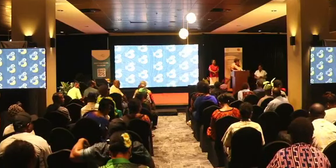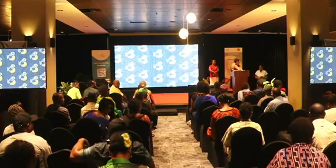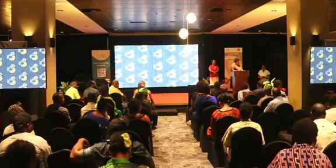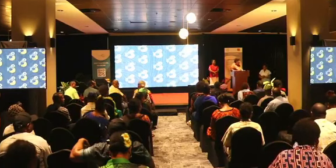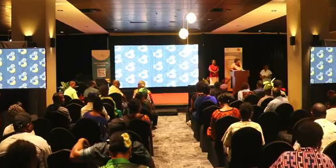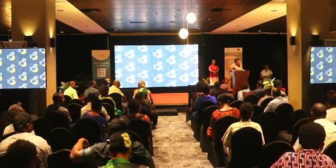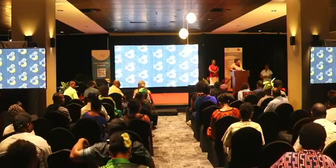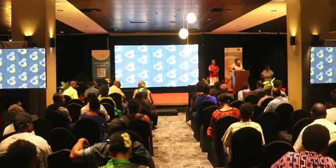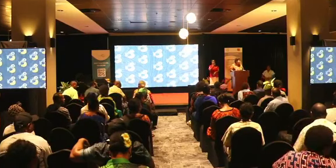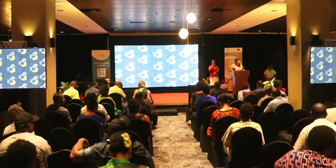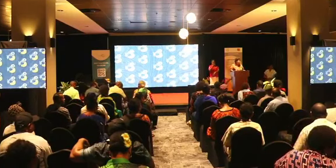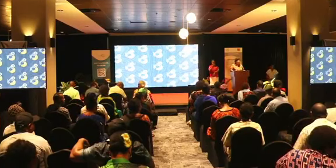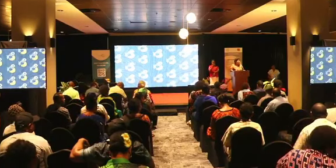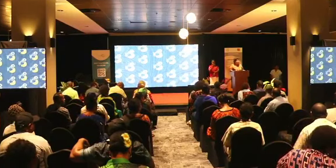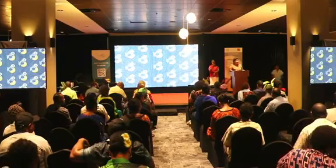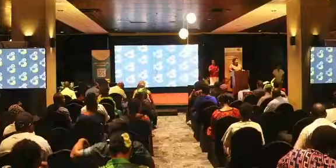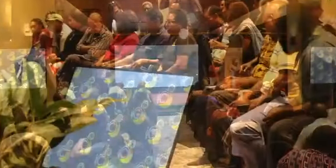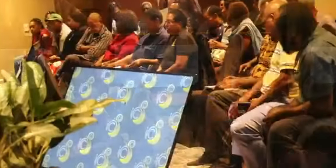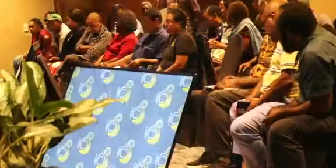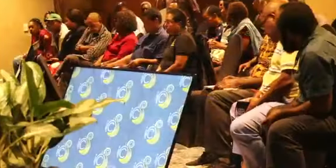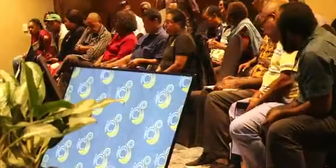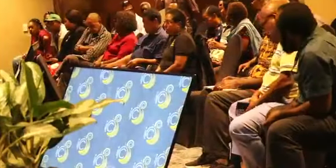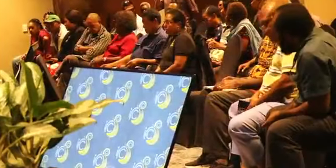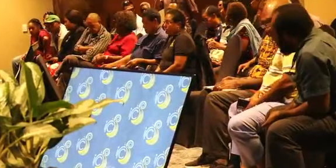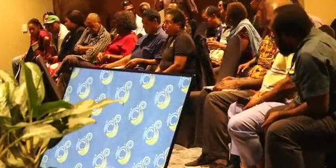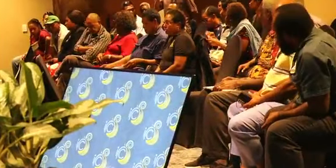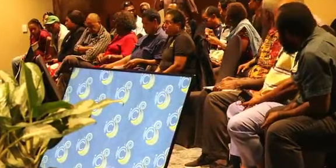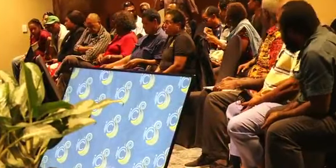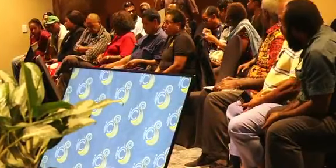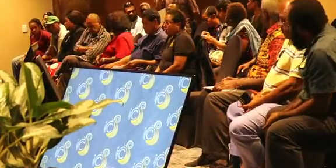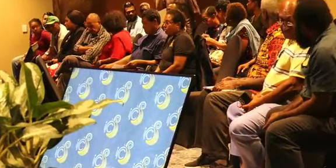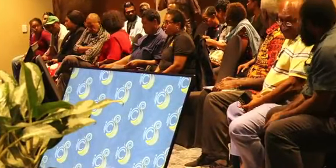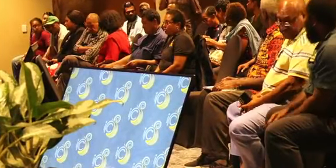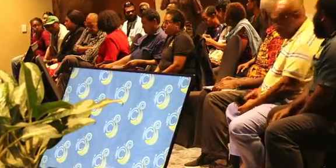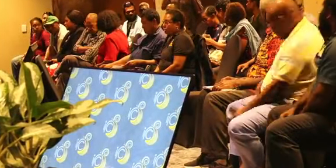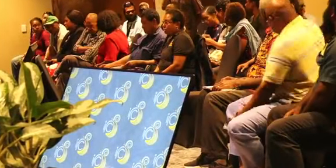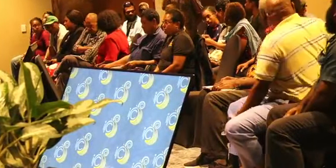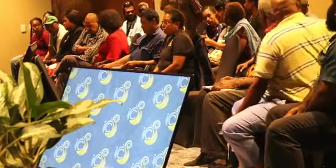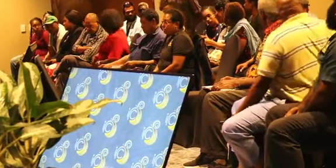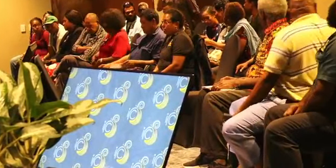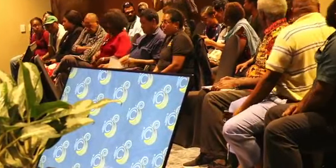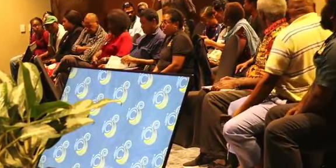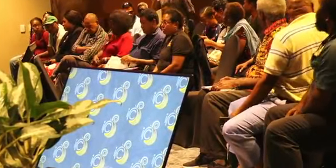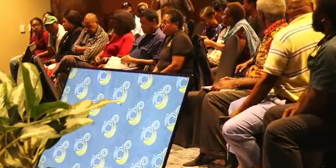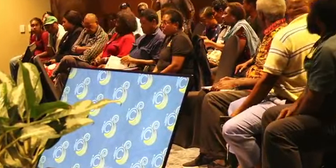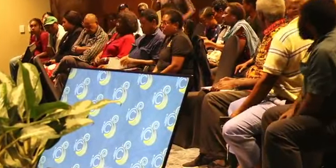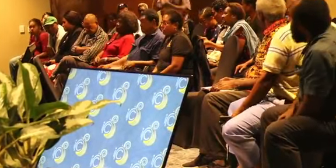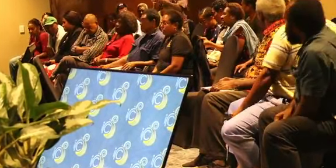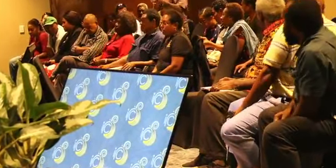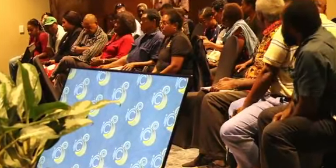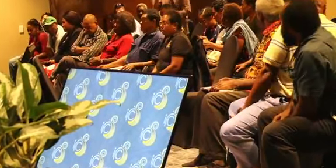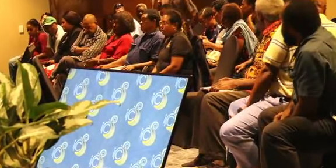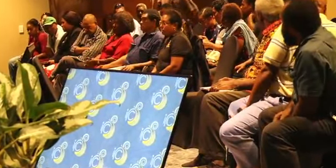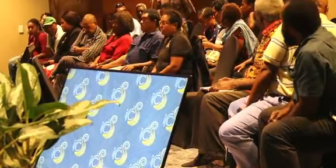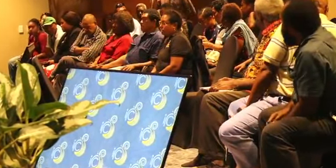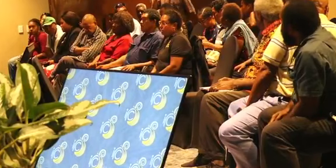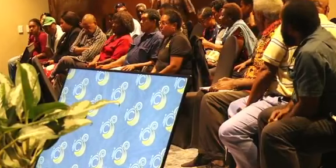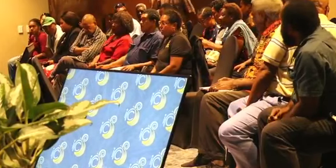Thank you for your awareness program. My concern here is, you given